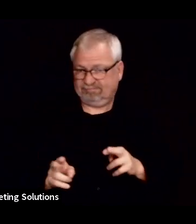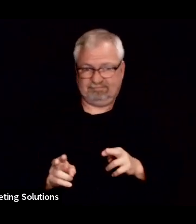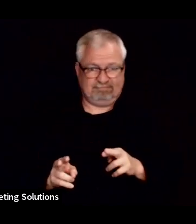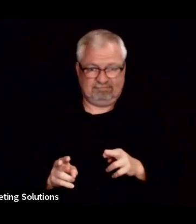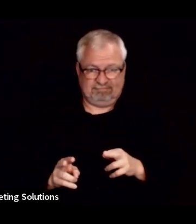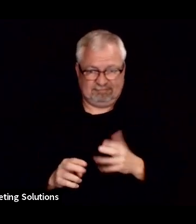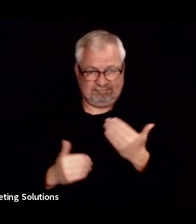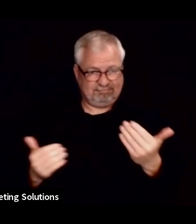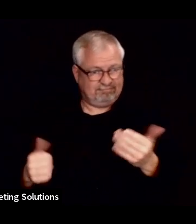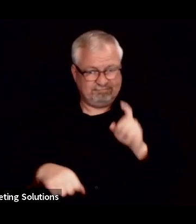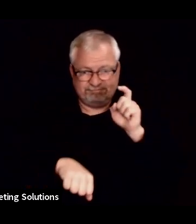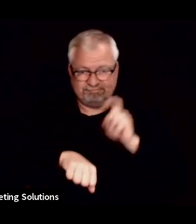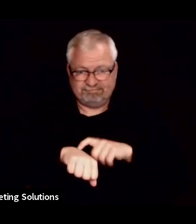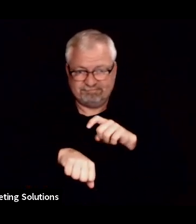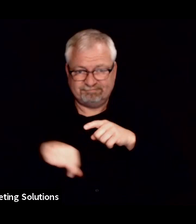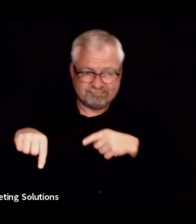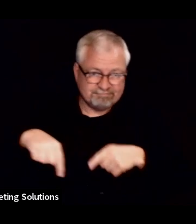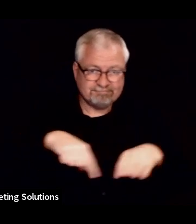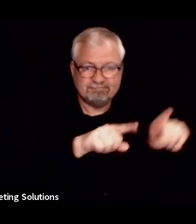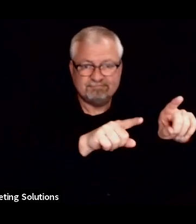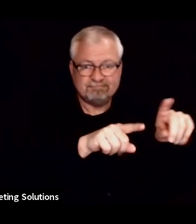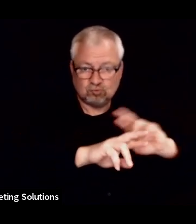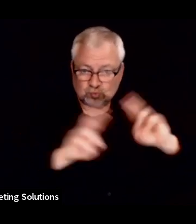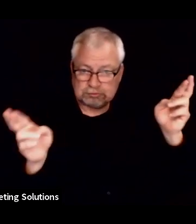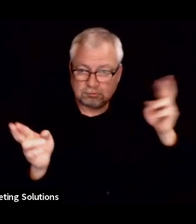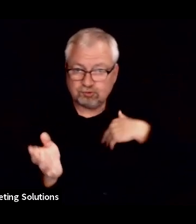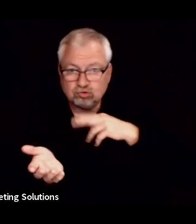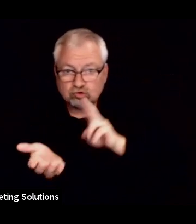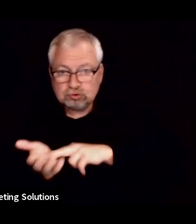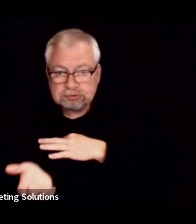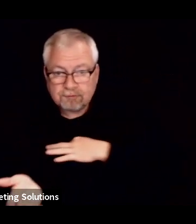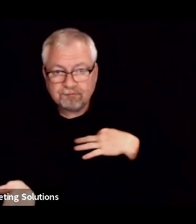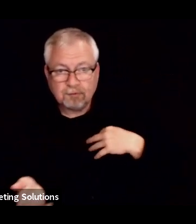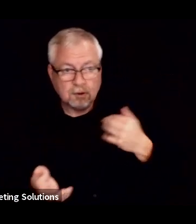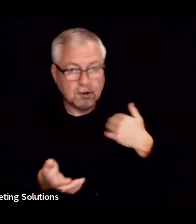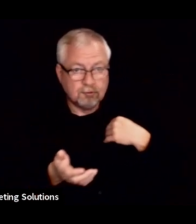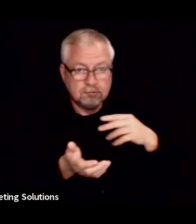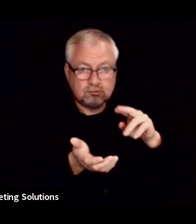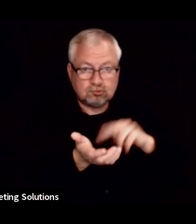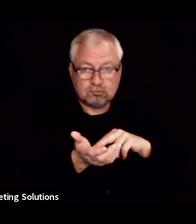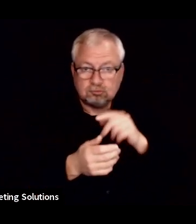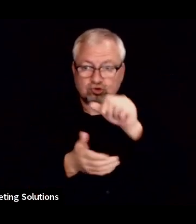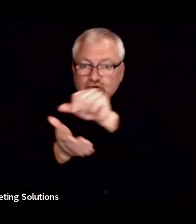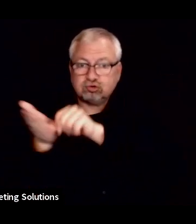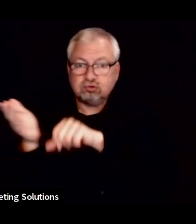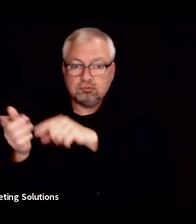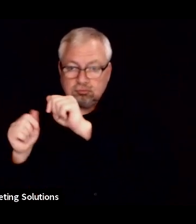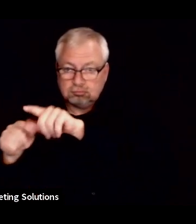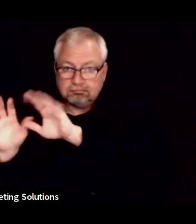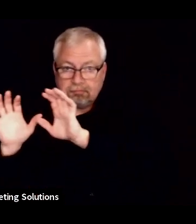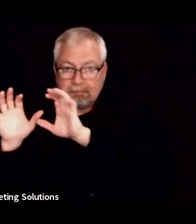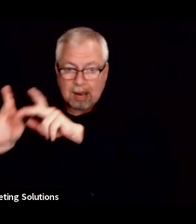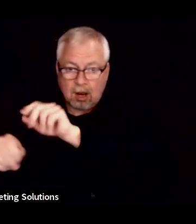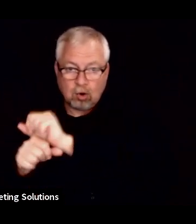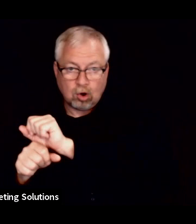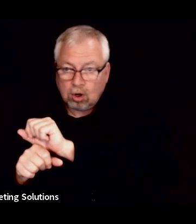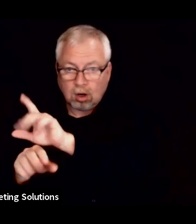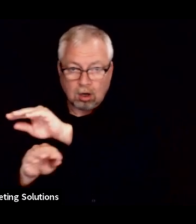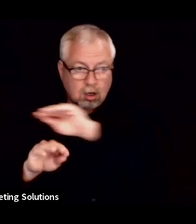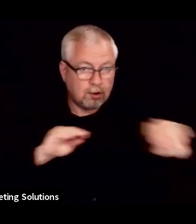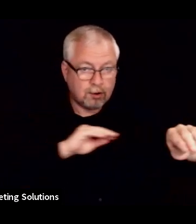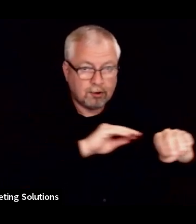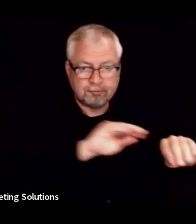and staff available? I mean, some of the nurses that might have been able to help were the surgery nurses who are now back to work. Do you have the staff to pull this off?